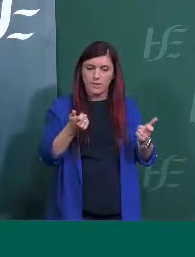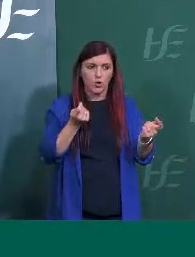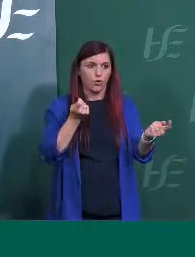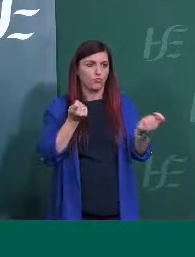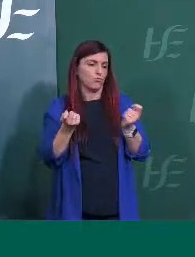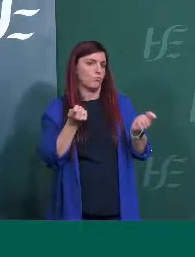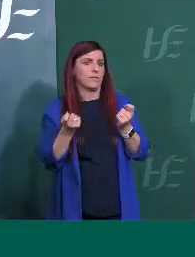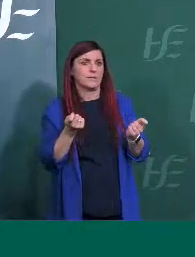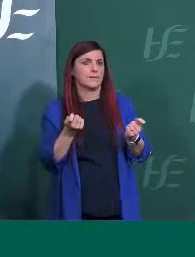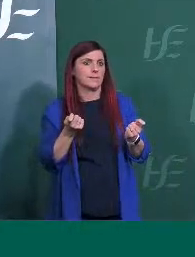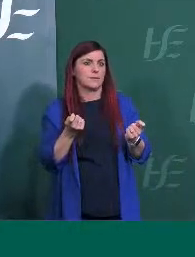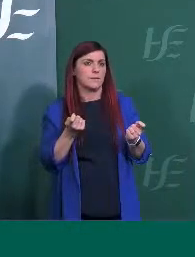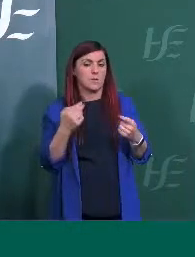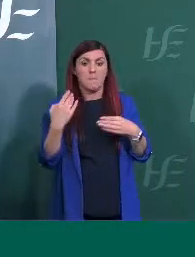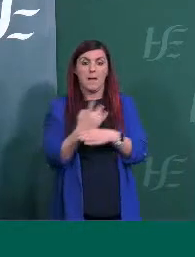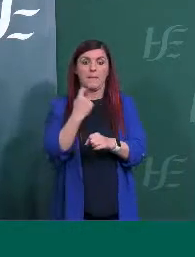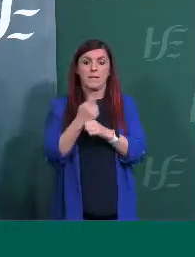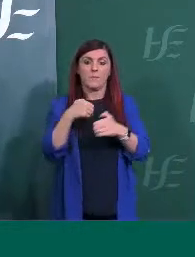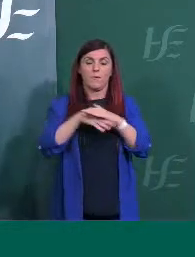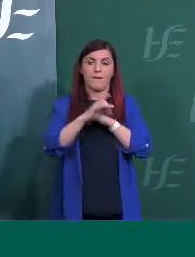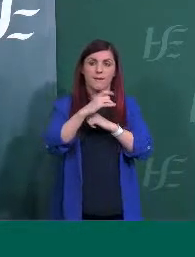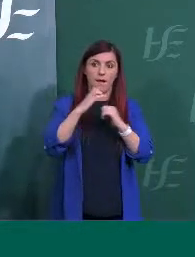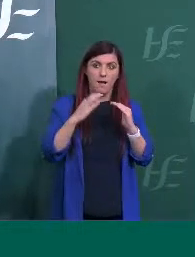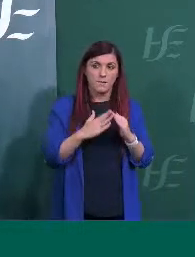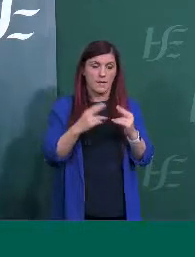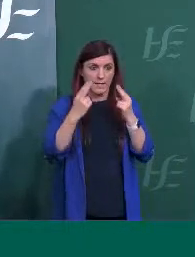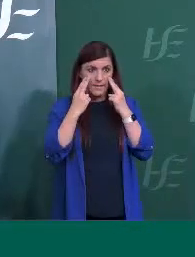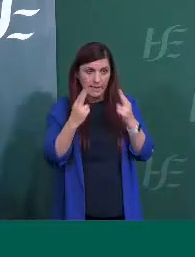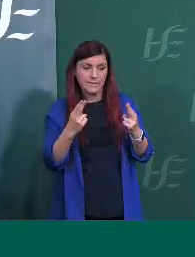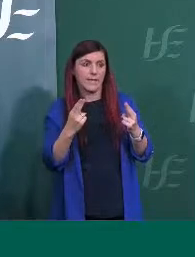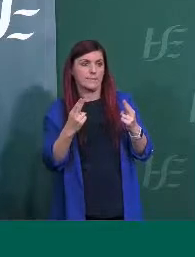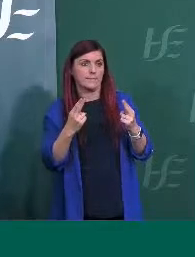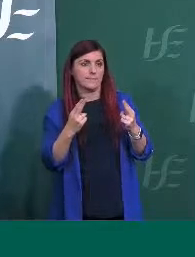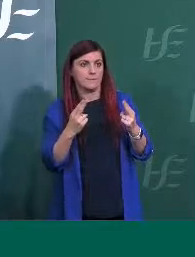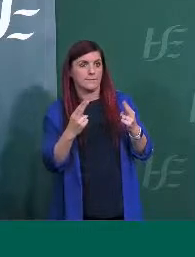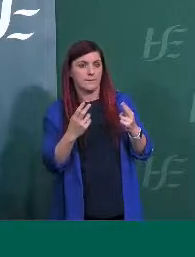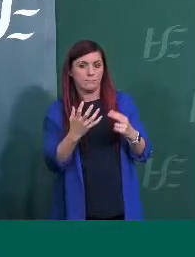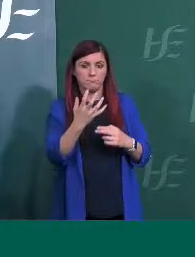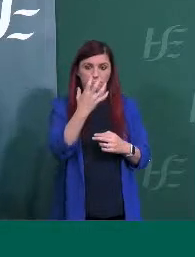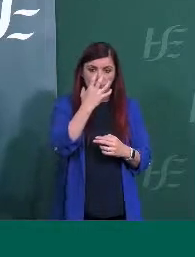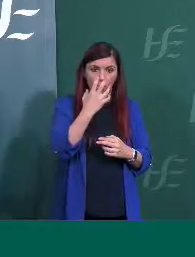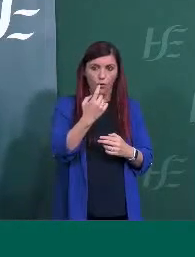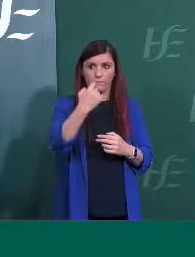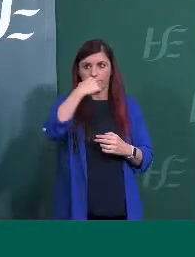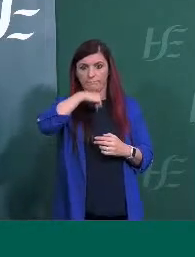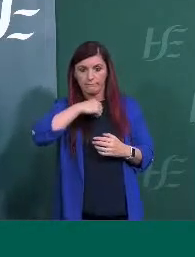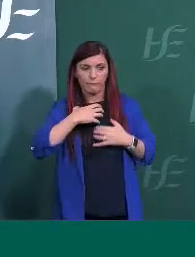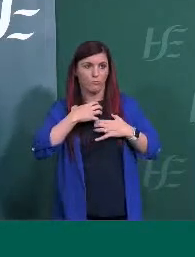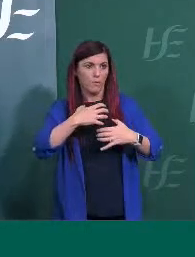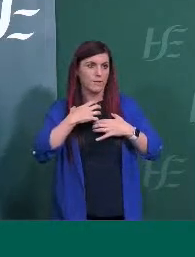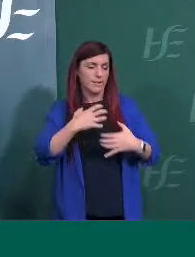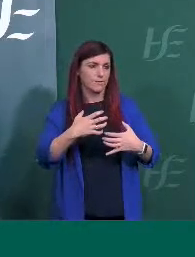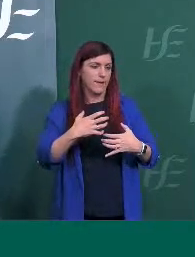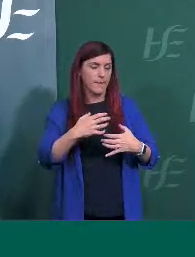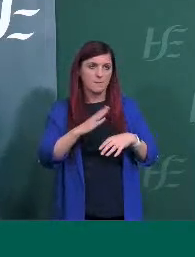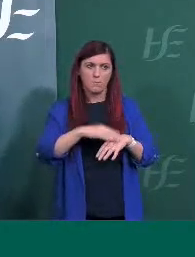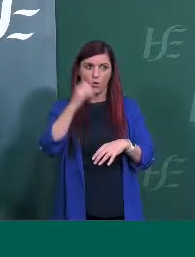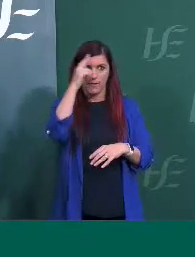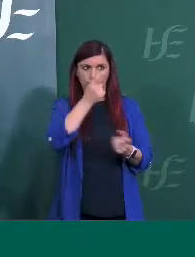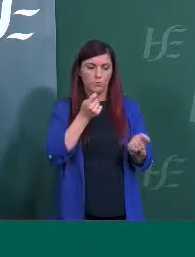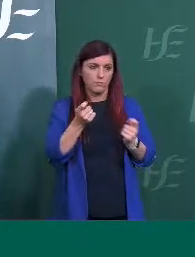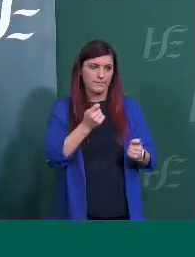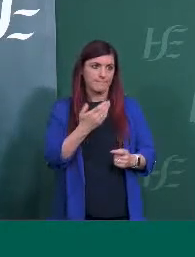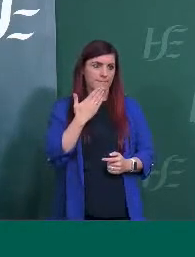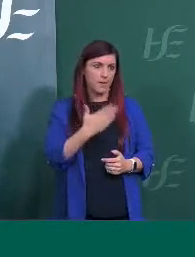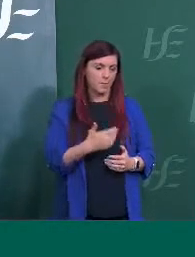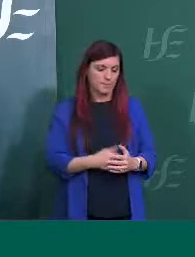goes into hospital, requires non-invasive ventilation or still invasive ventilation. At that time, it's much more difficult to treat. Thank